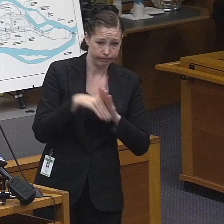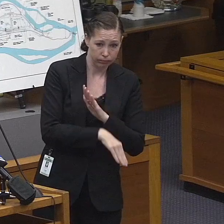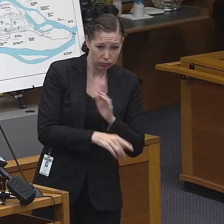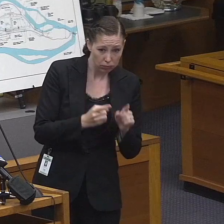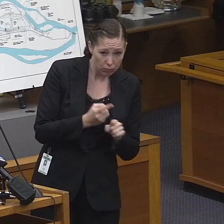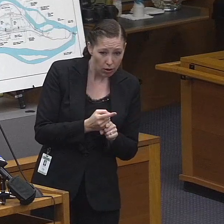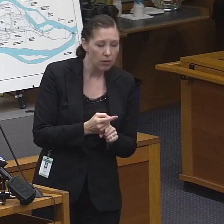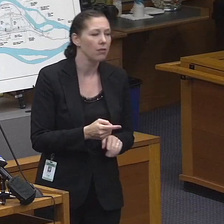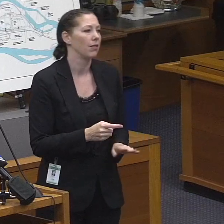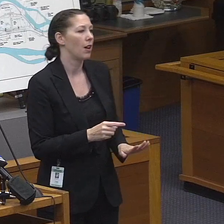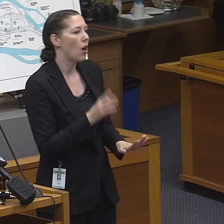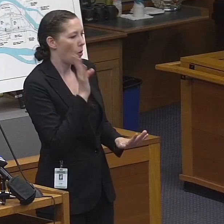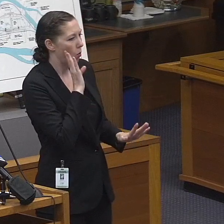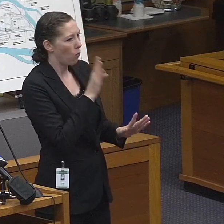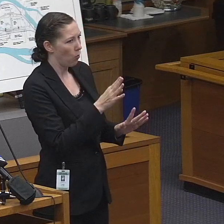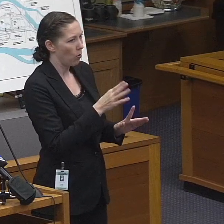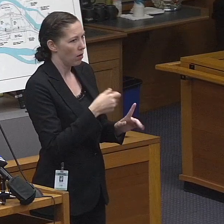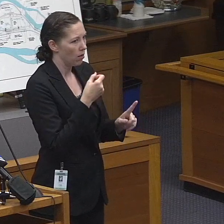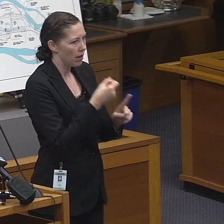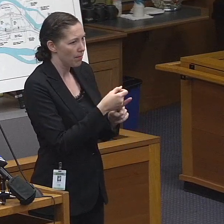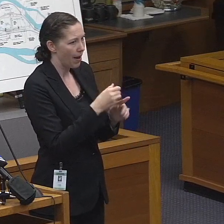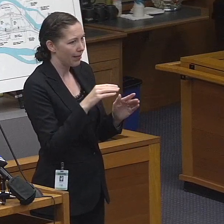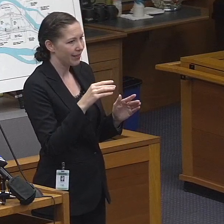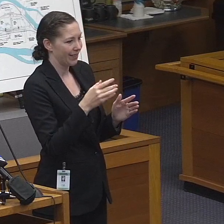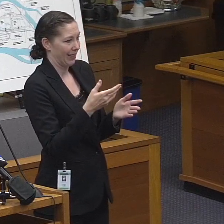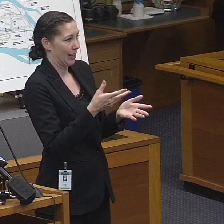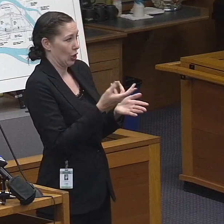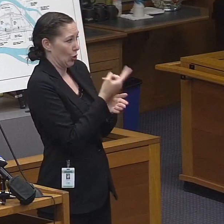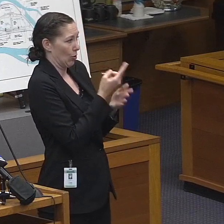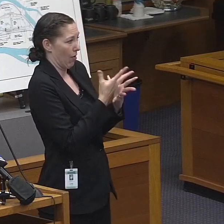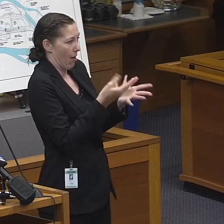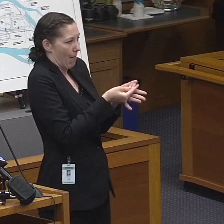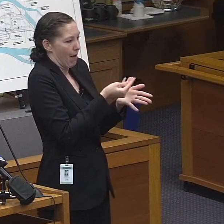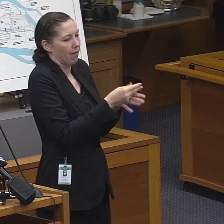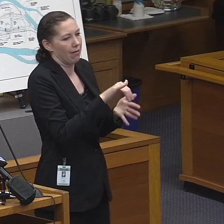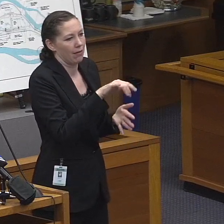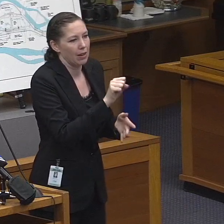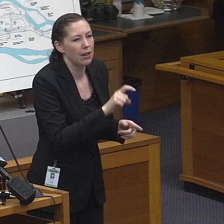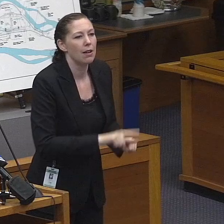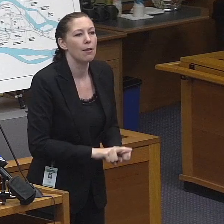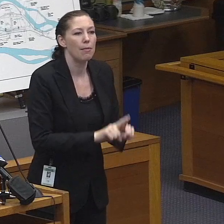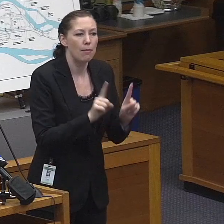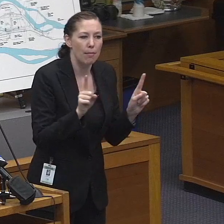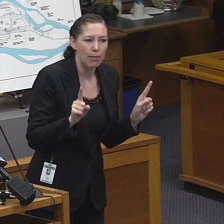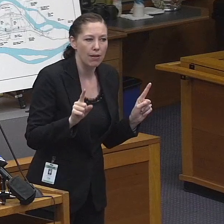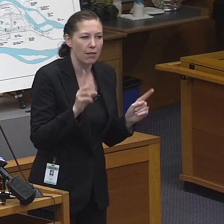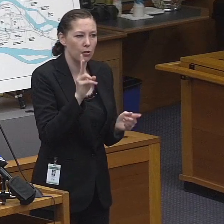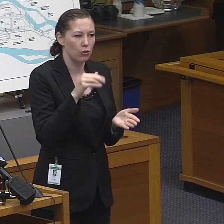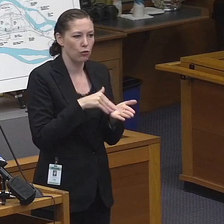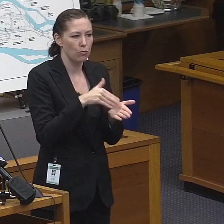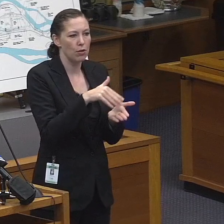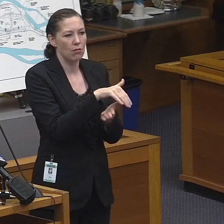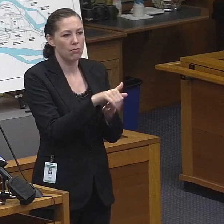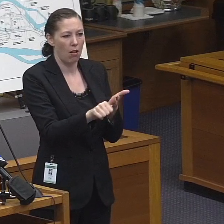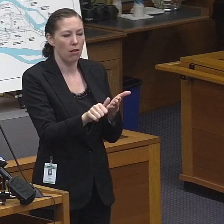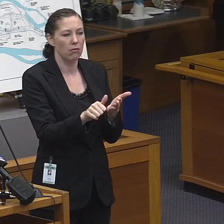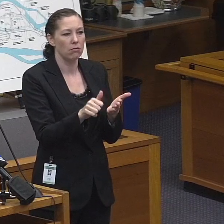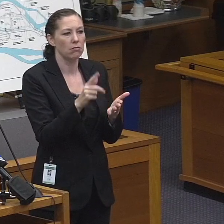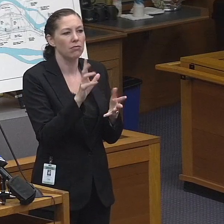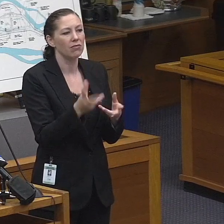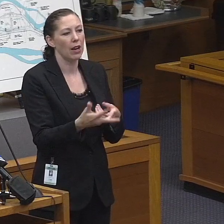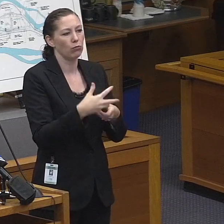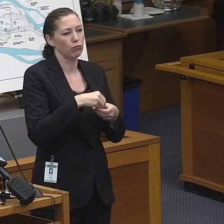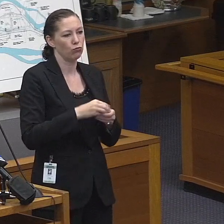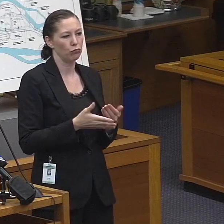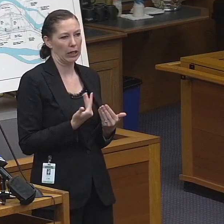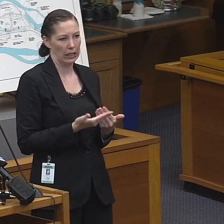have an impact on the budget, but it will. We feel that at those levels, certainly the $2 million cost can be absorbed